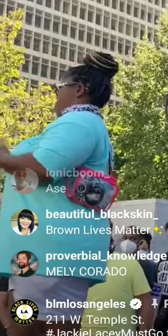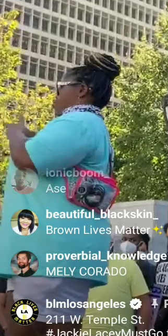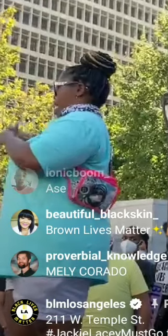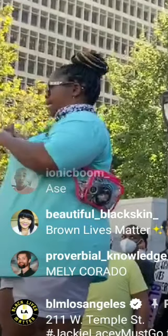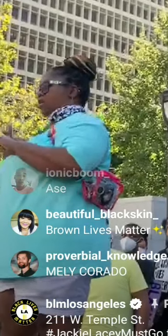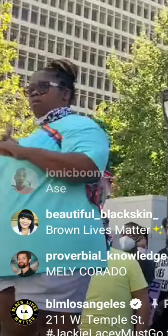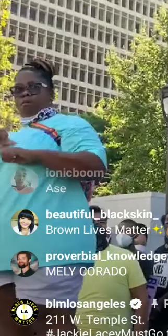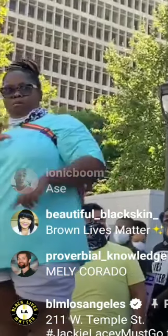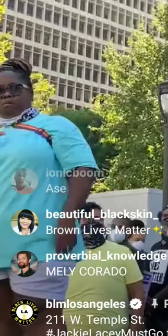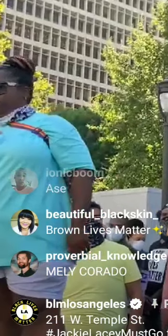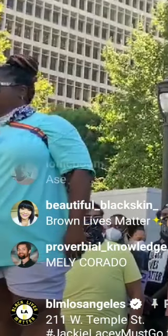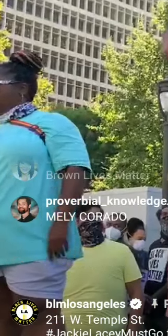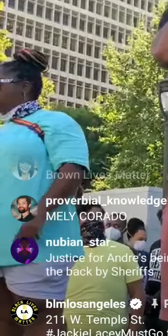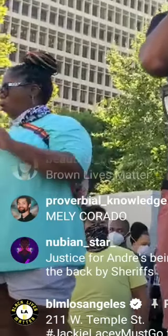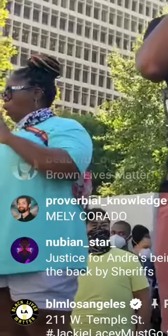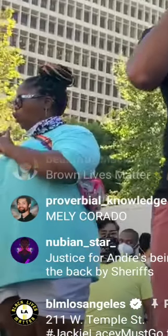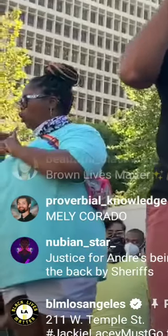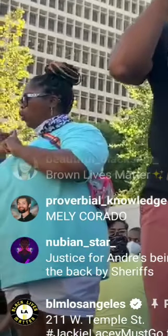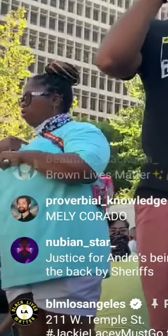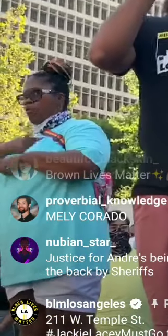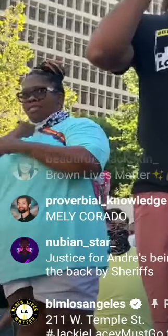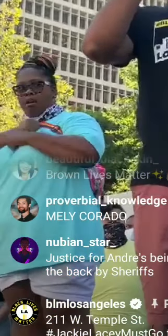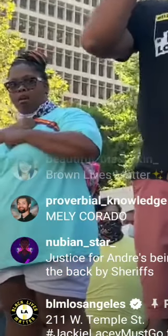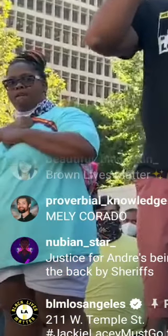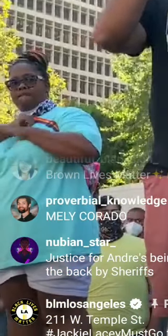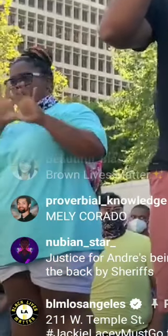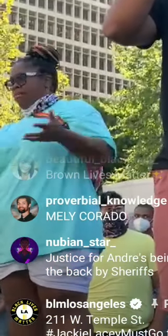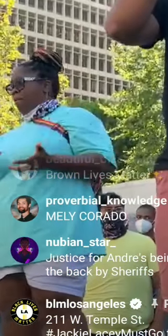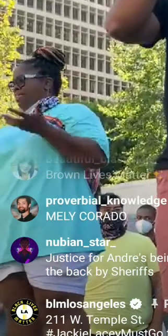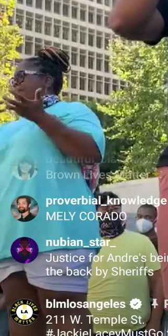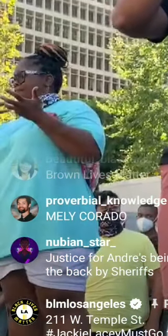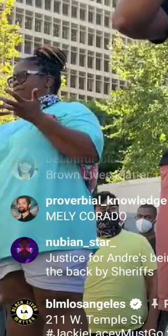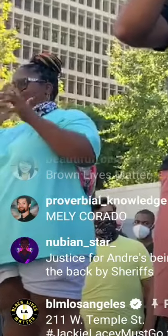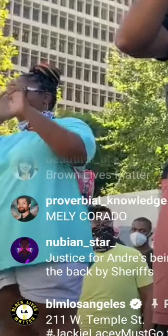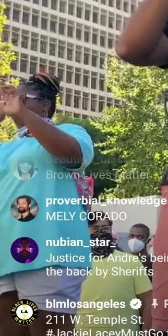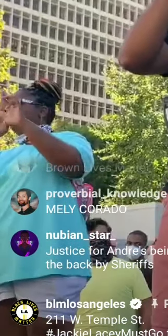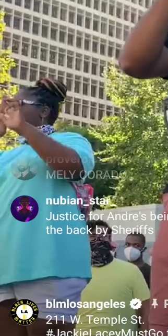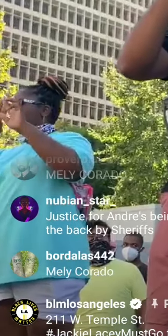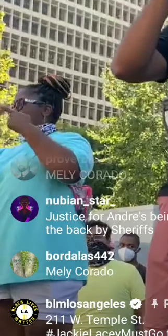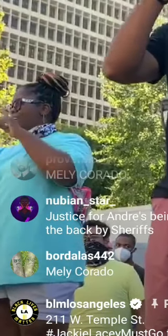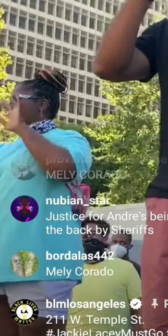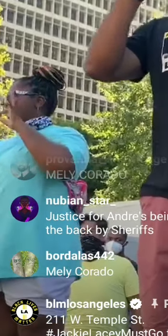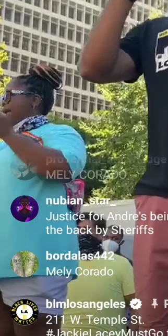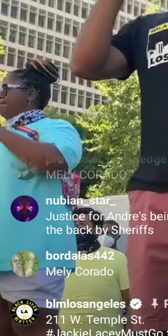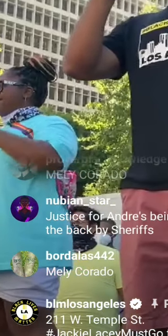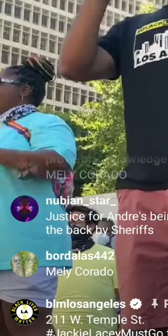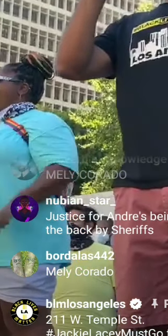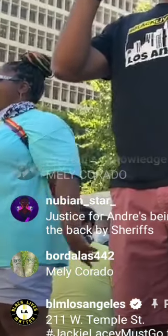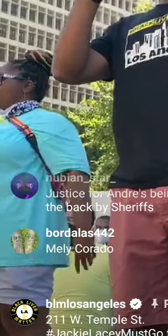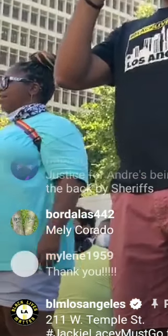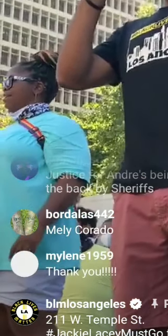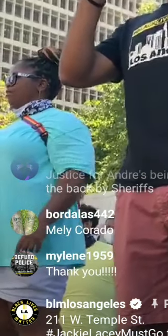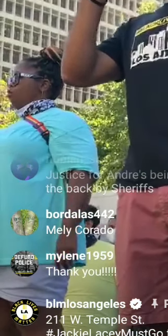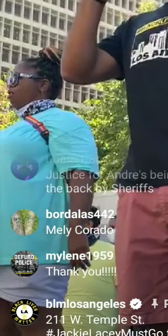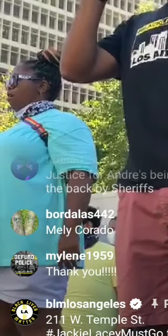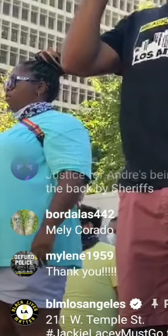Word. Word. We absolutely love and uplift the family and friends of Andres Guardado. We want to say his